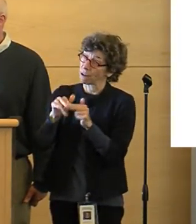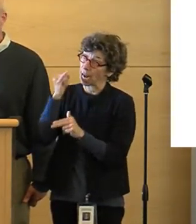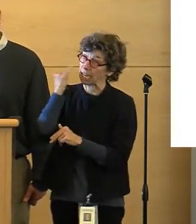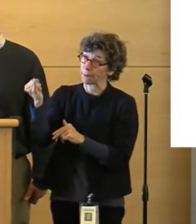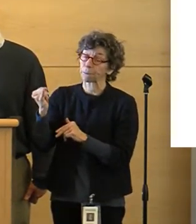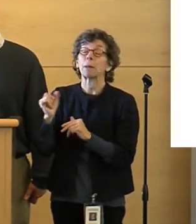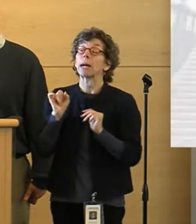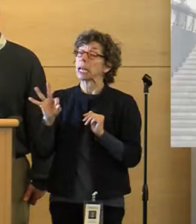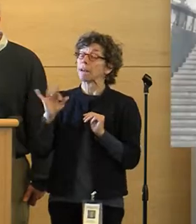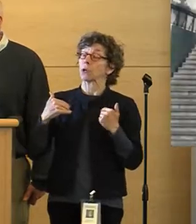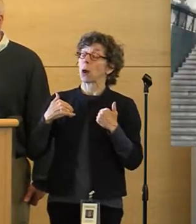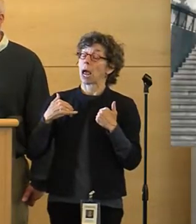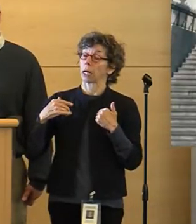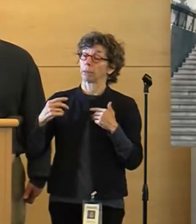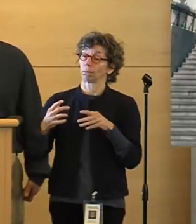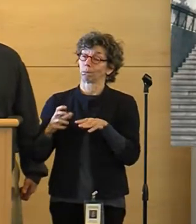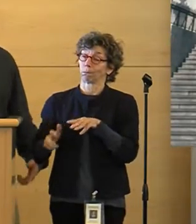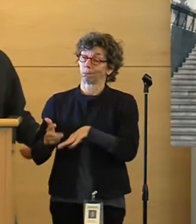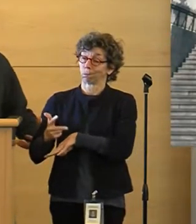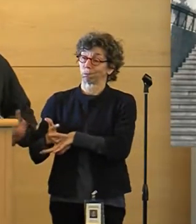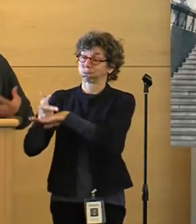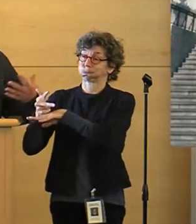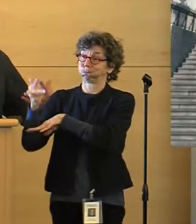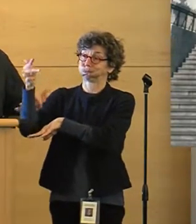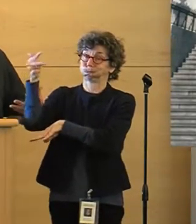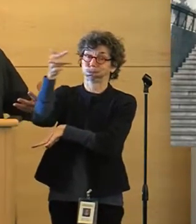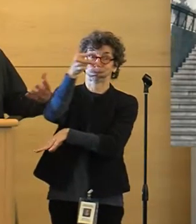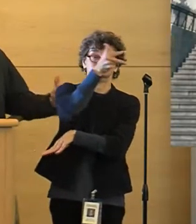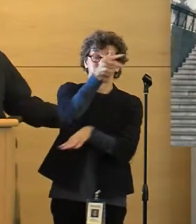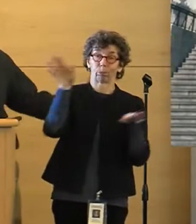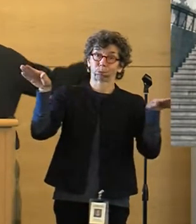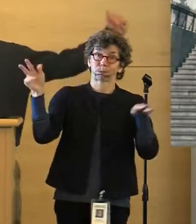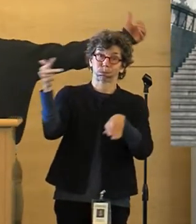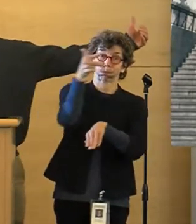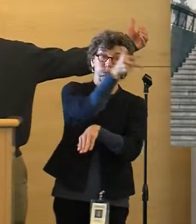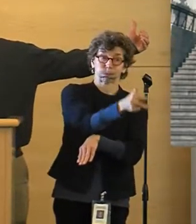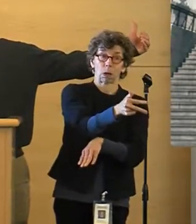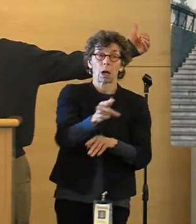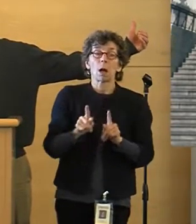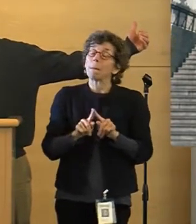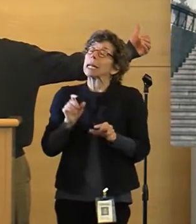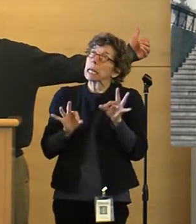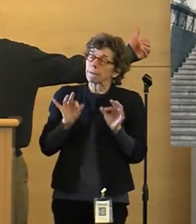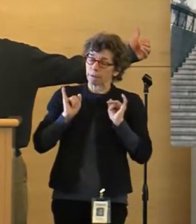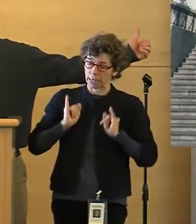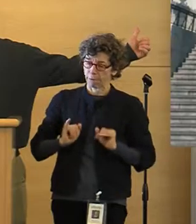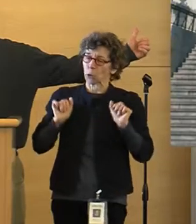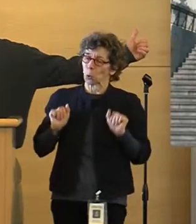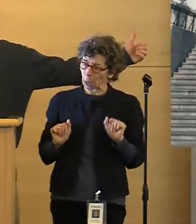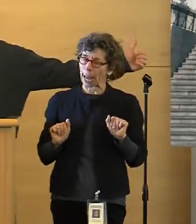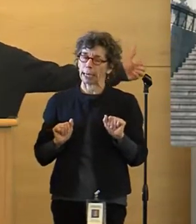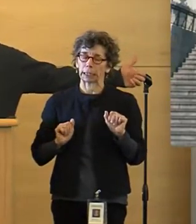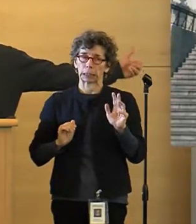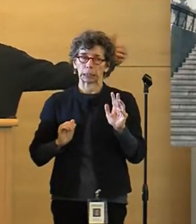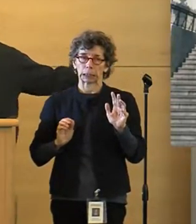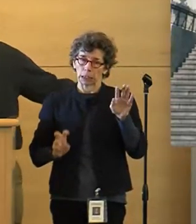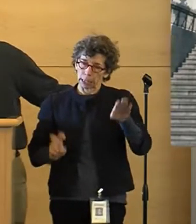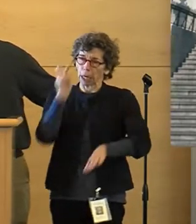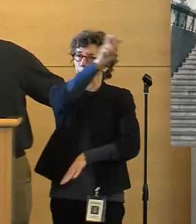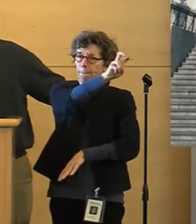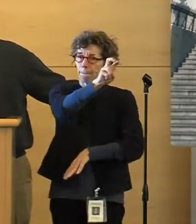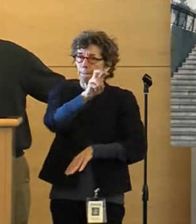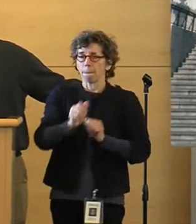of crazy product that's on an assistive technology website. I think it's really not for sale, and it has a ridiculous